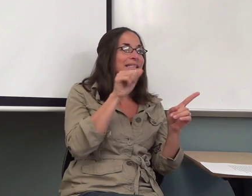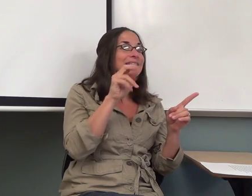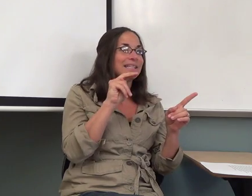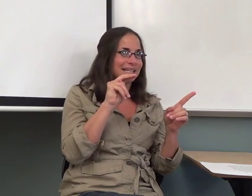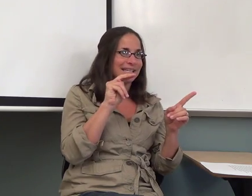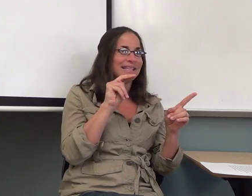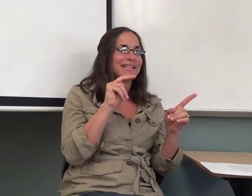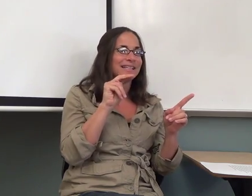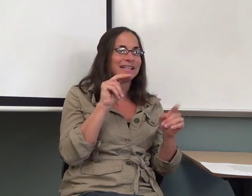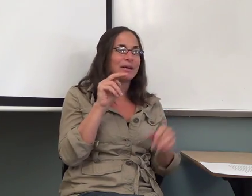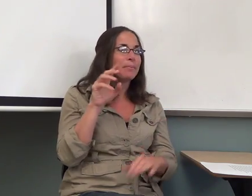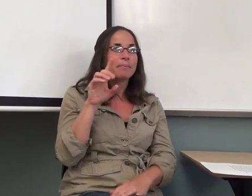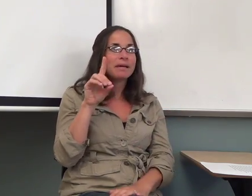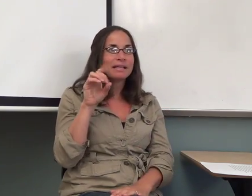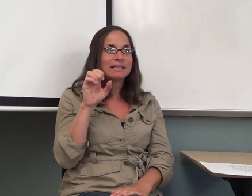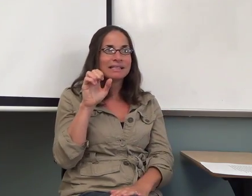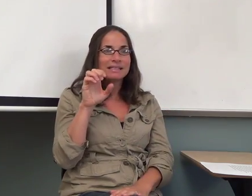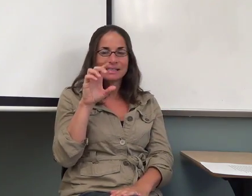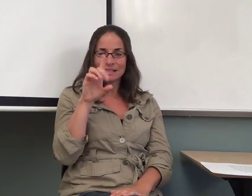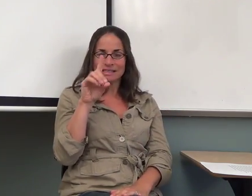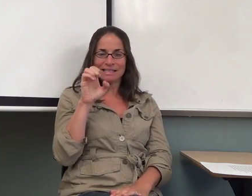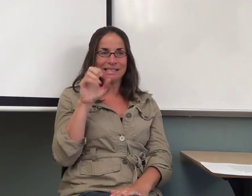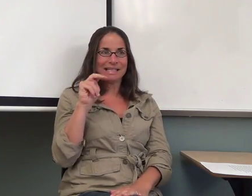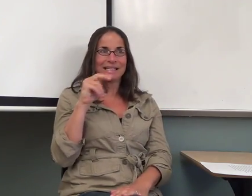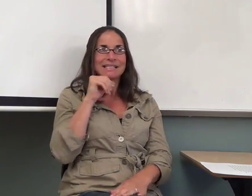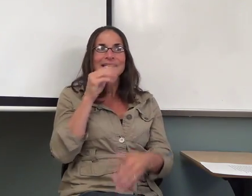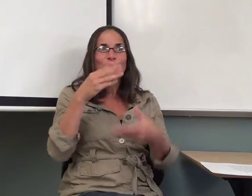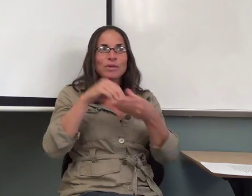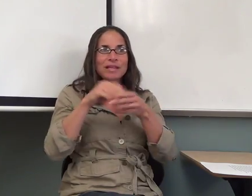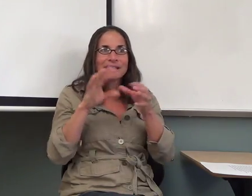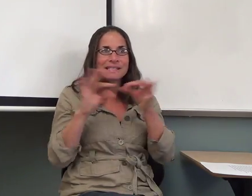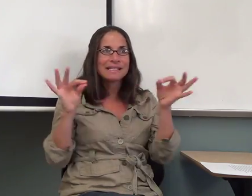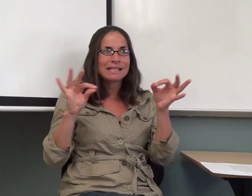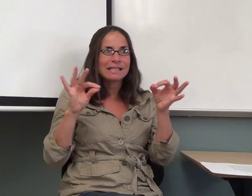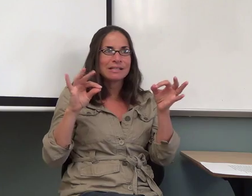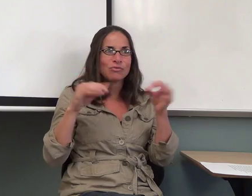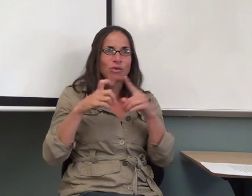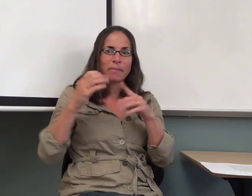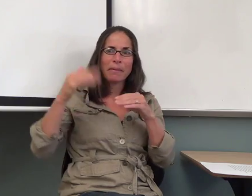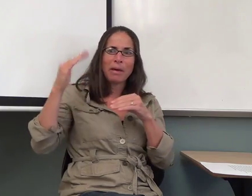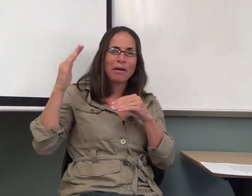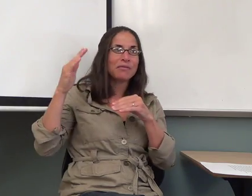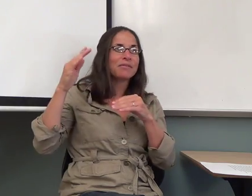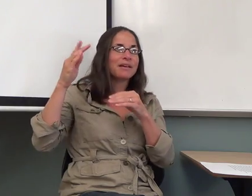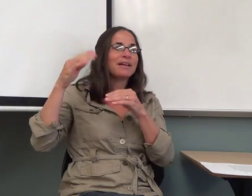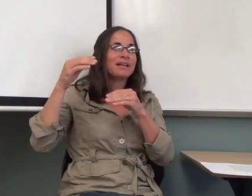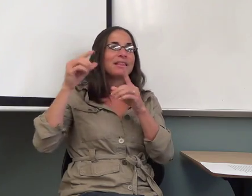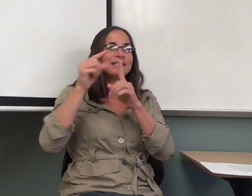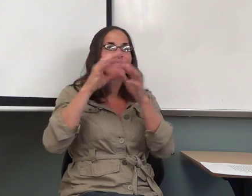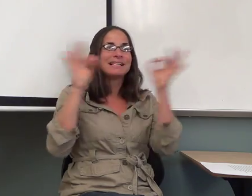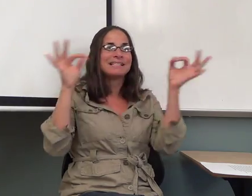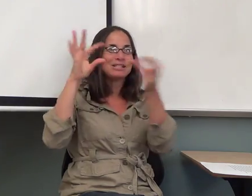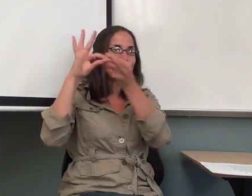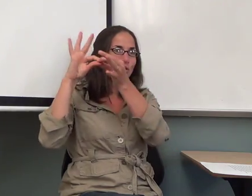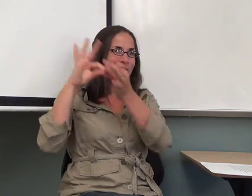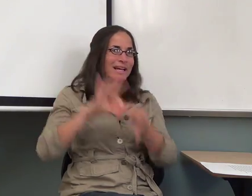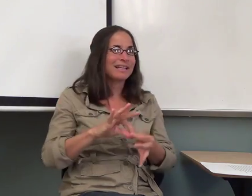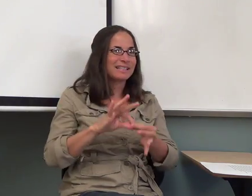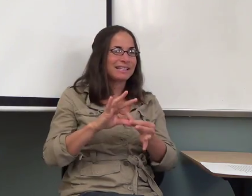the sentence, is it? No, that's good though. You're right. It's from another sentence. So we're connecting our sentences because the whole thing is a paragraph of